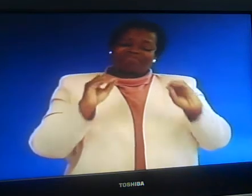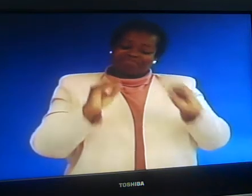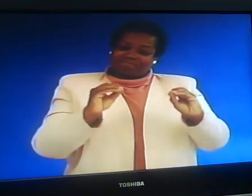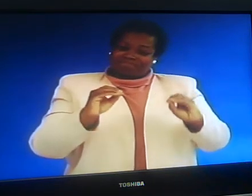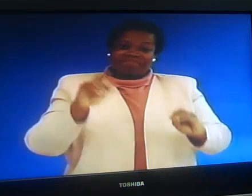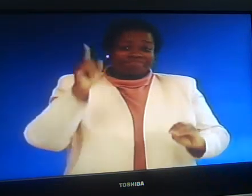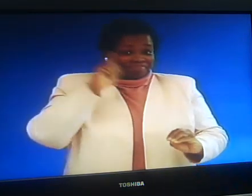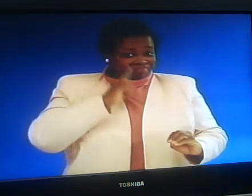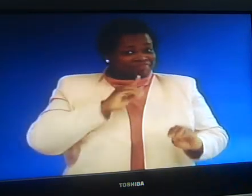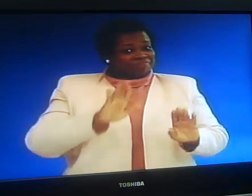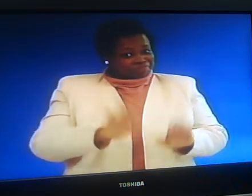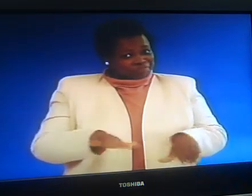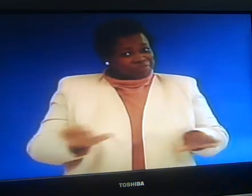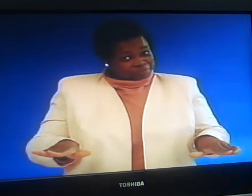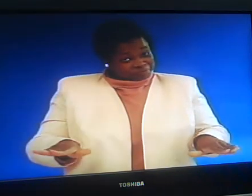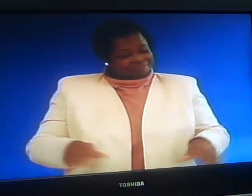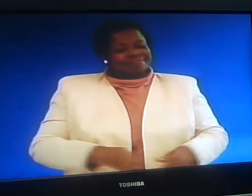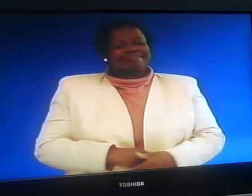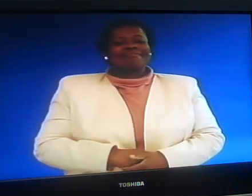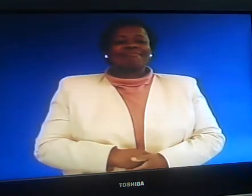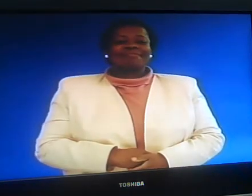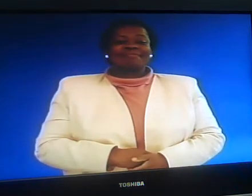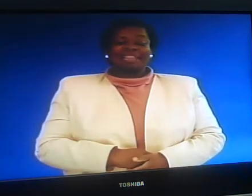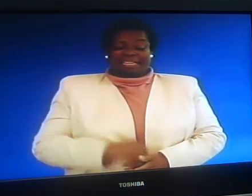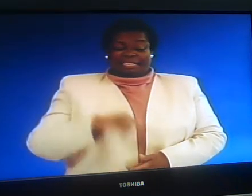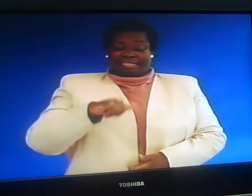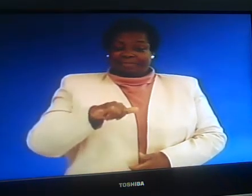He used sign language and he taught it to deaf children.